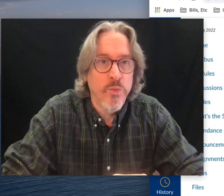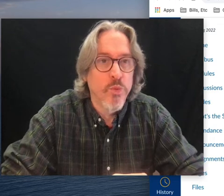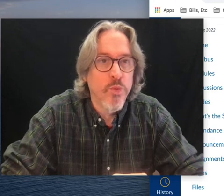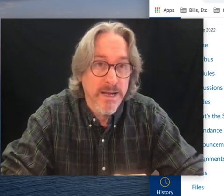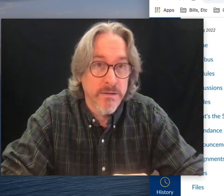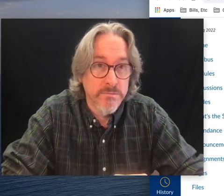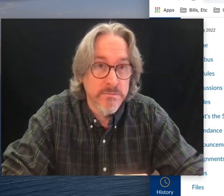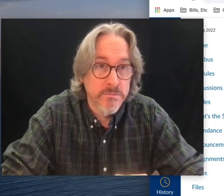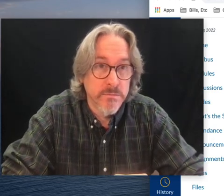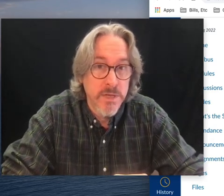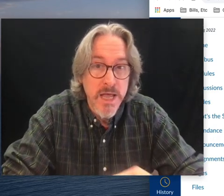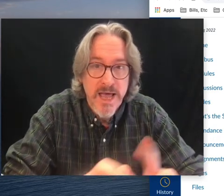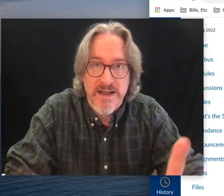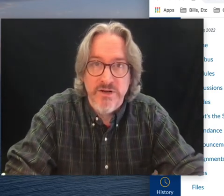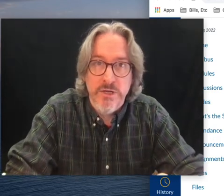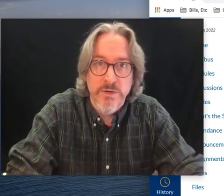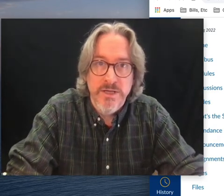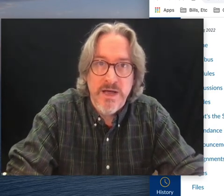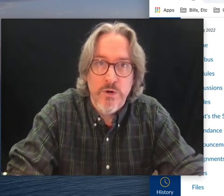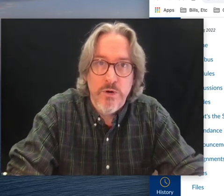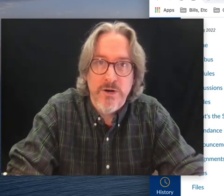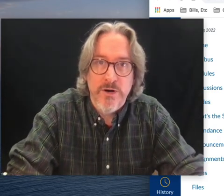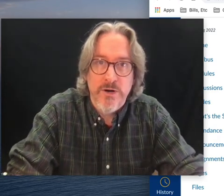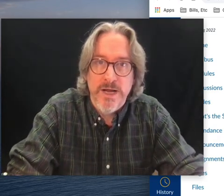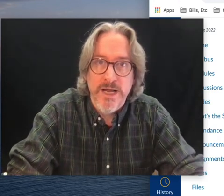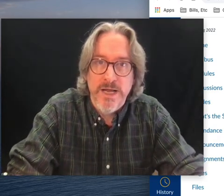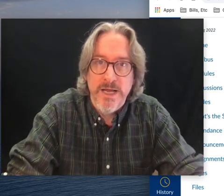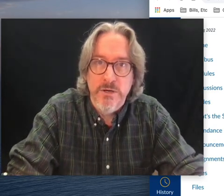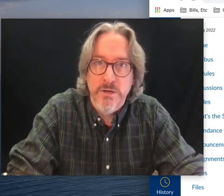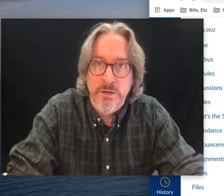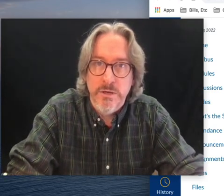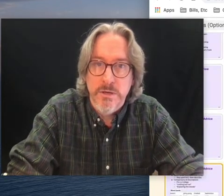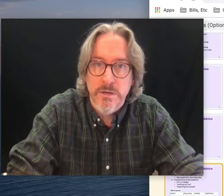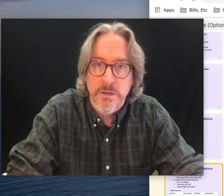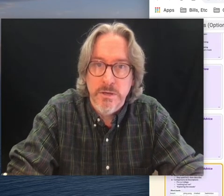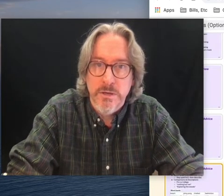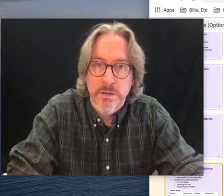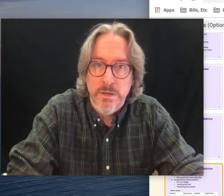a word bank. And I've included that word bank right here.